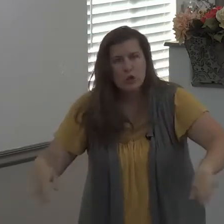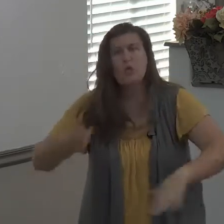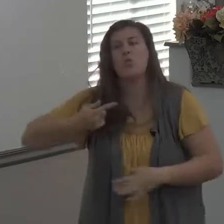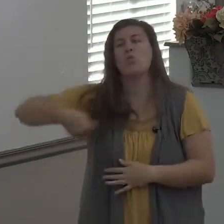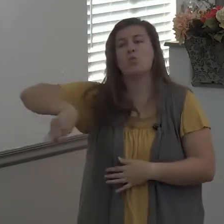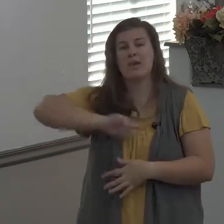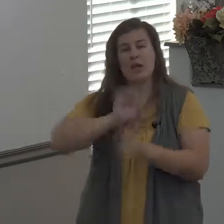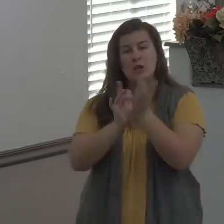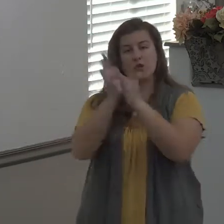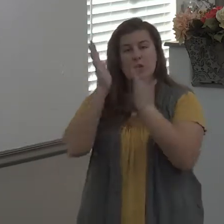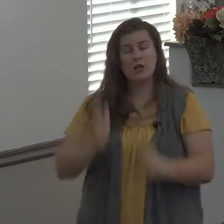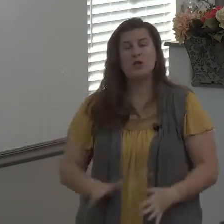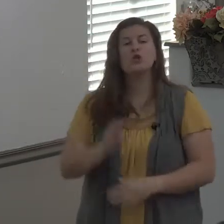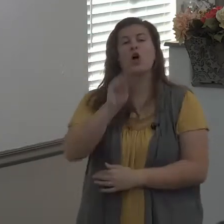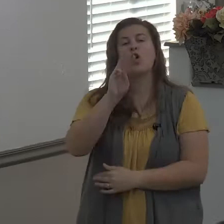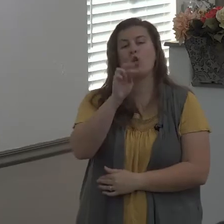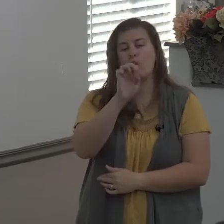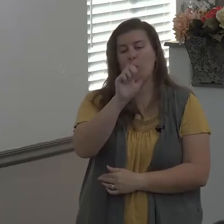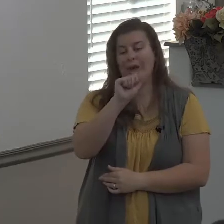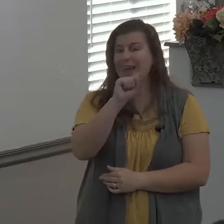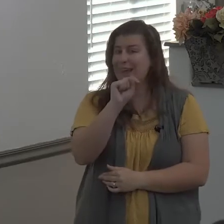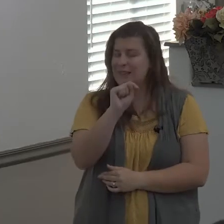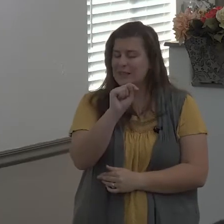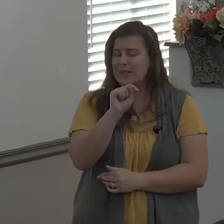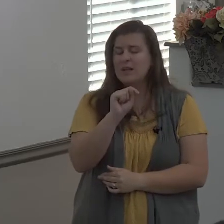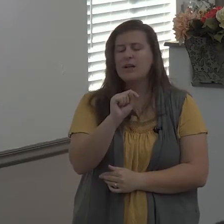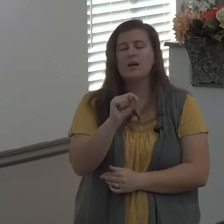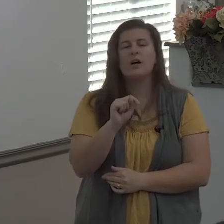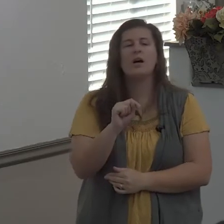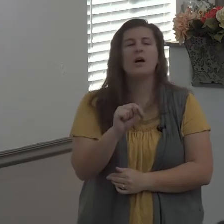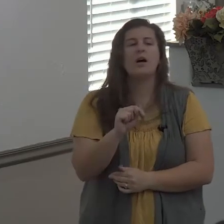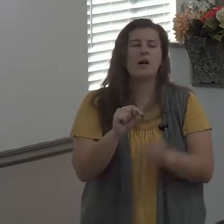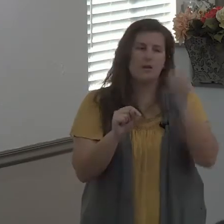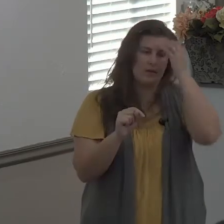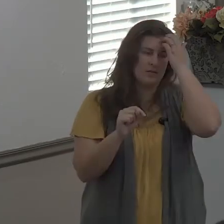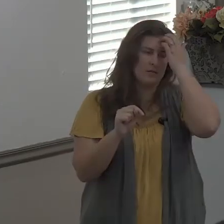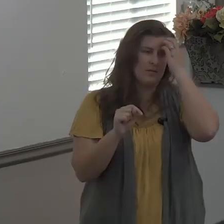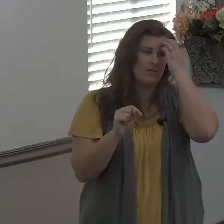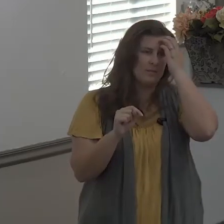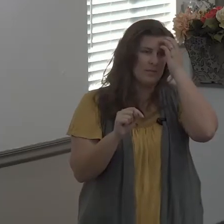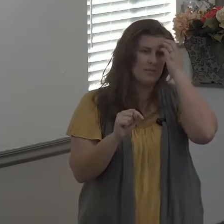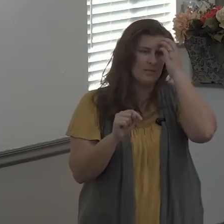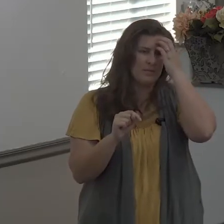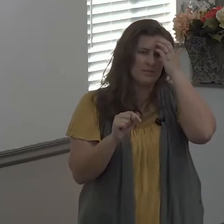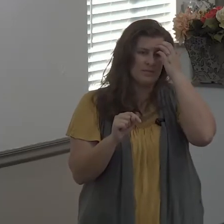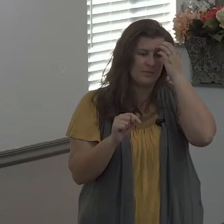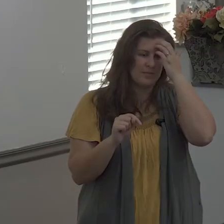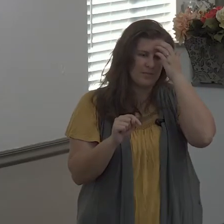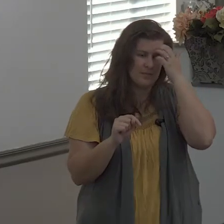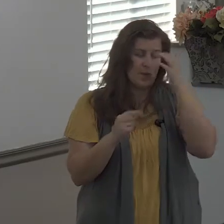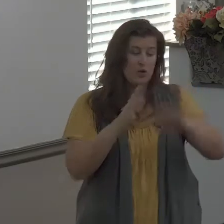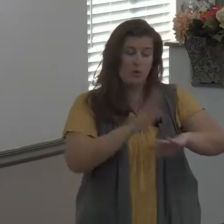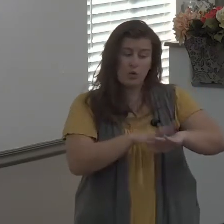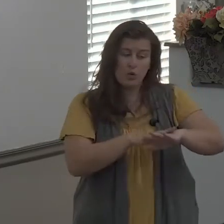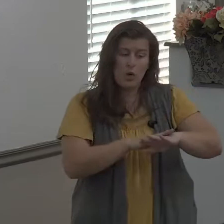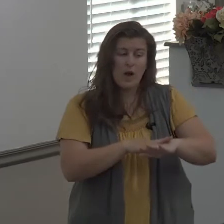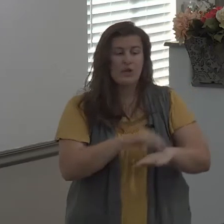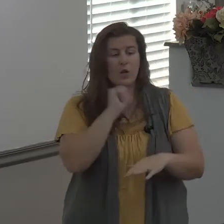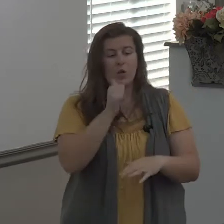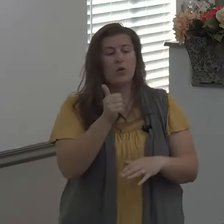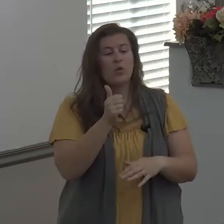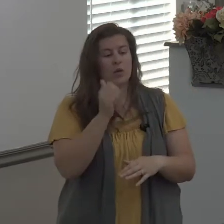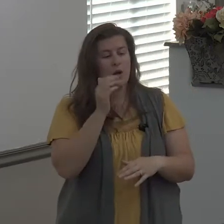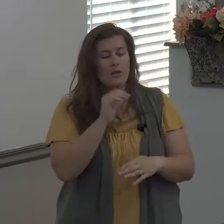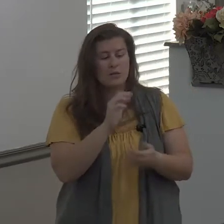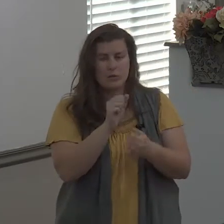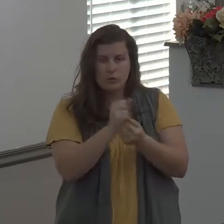my children. Jesus explains that you and I are the wheat and the children of the devil are the tares. But you're going to destroy some